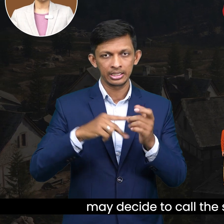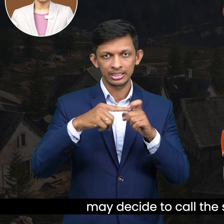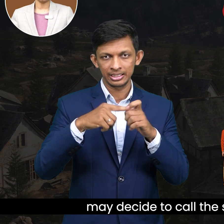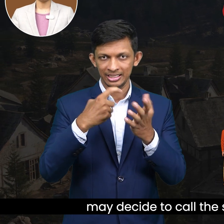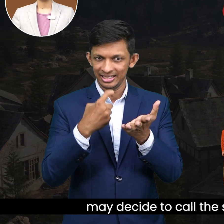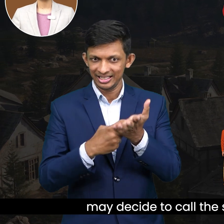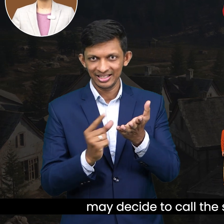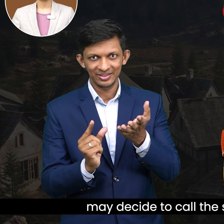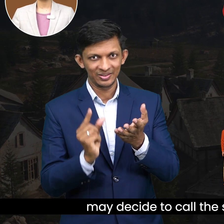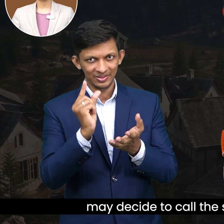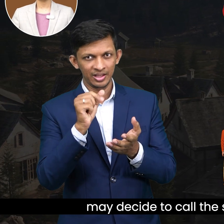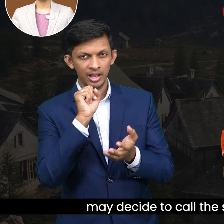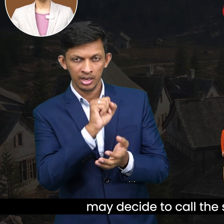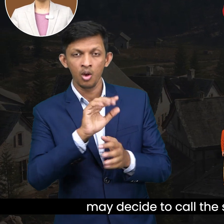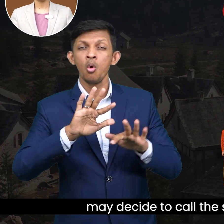or Jal.